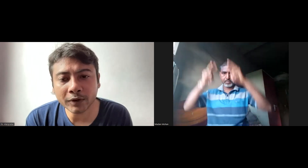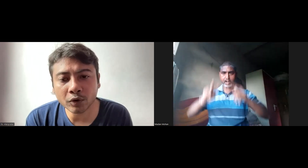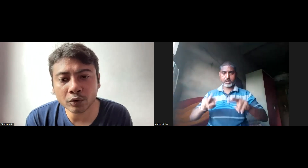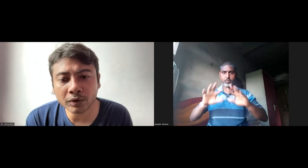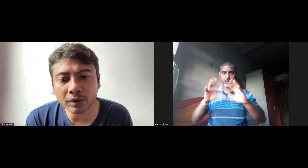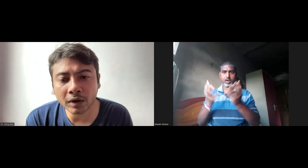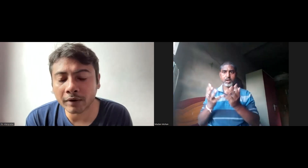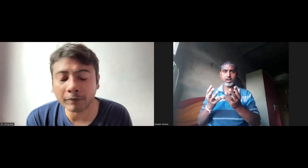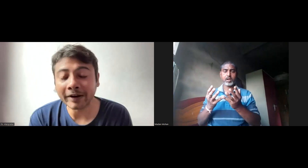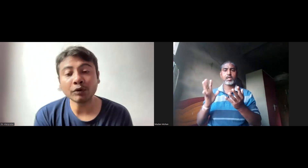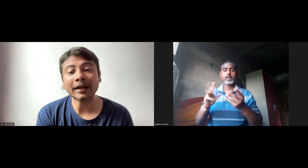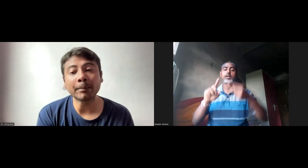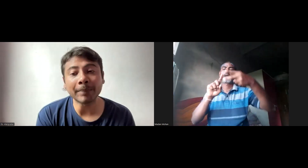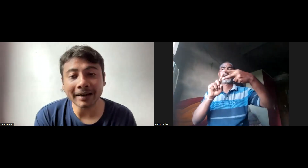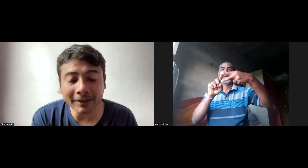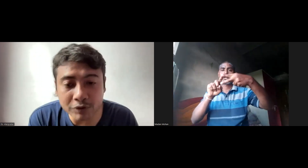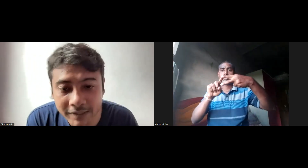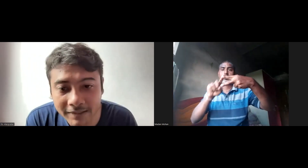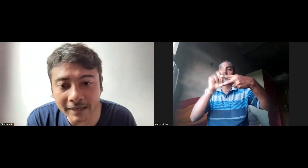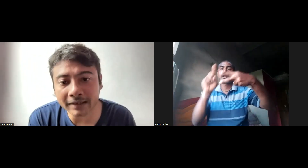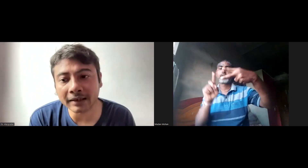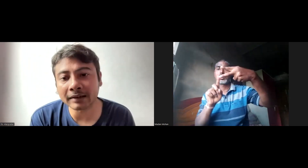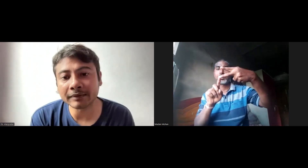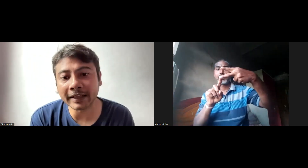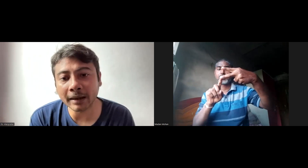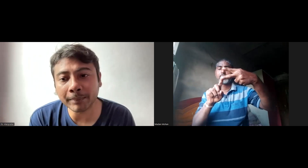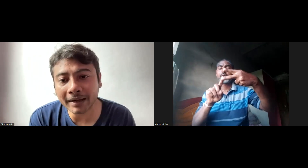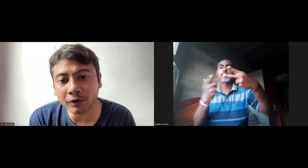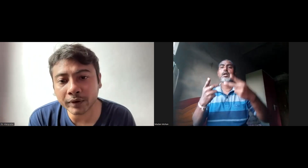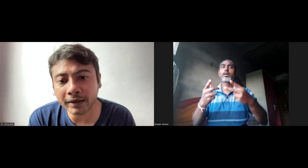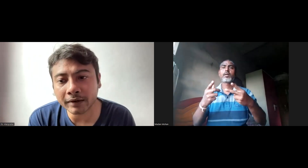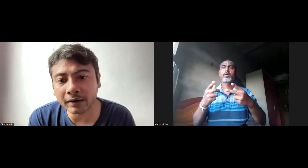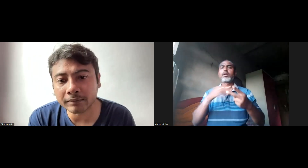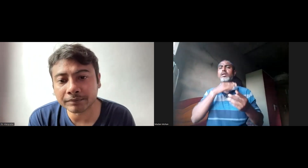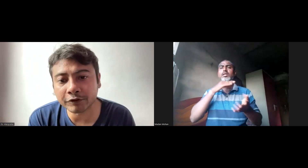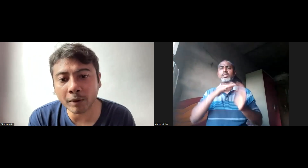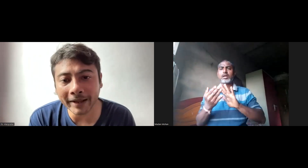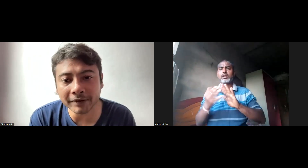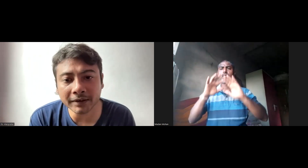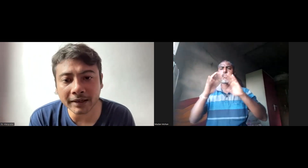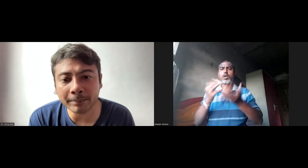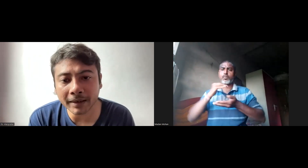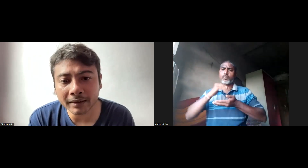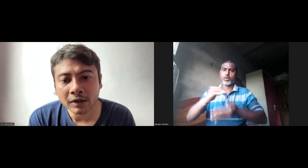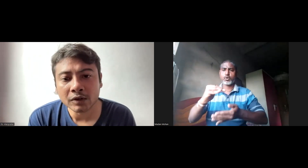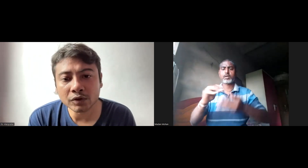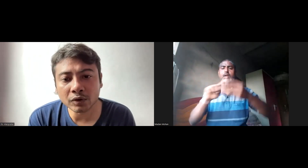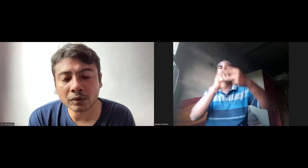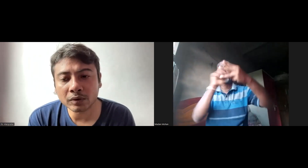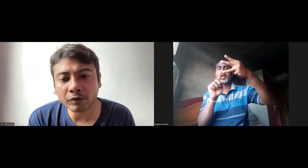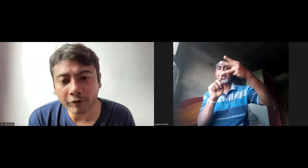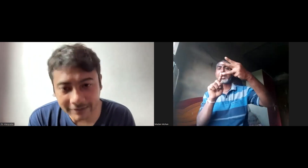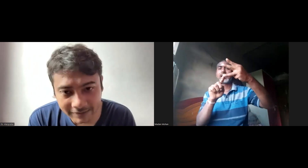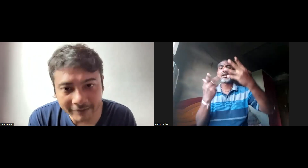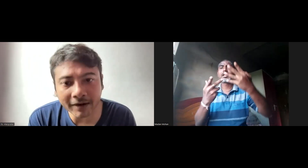do they go to, when do they come back? Like you said that they come back, in from heaven, they come back.